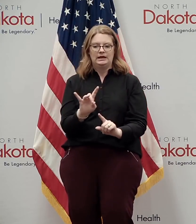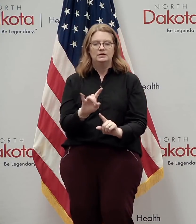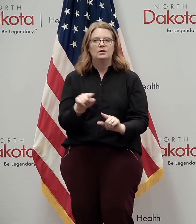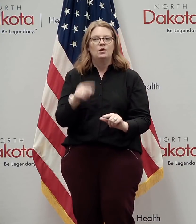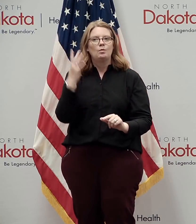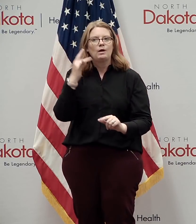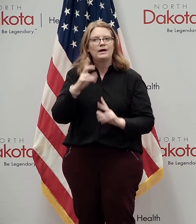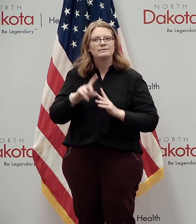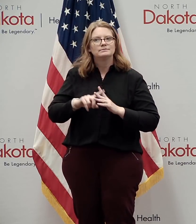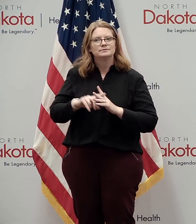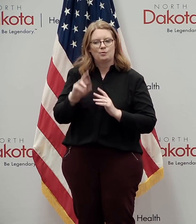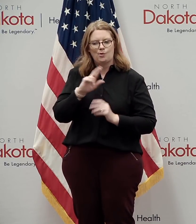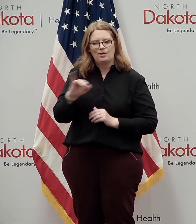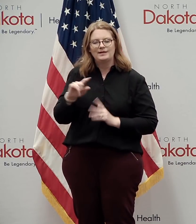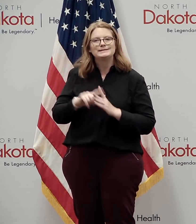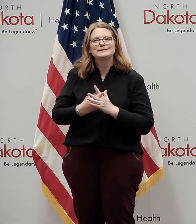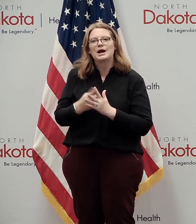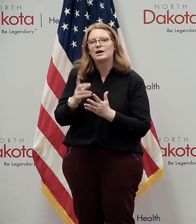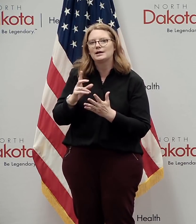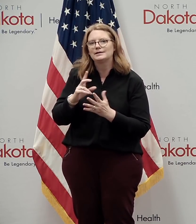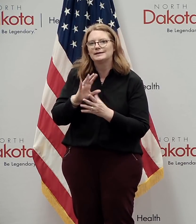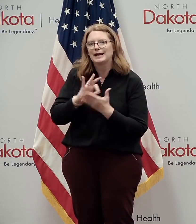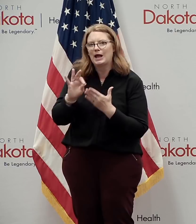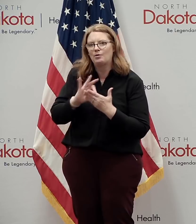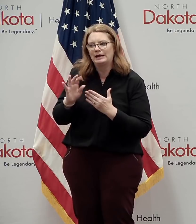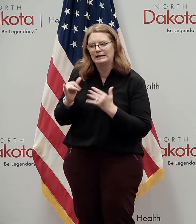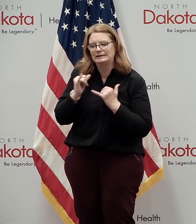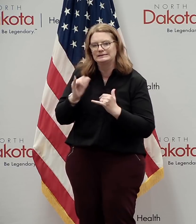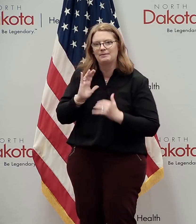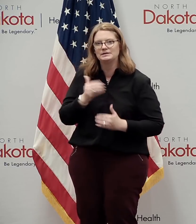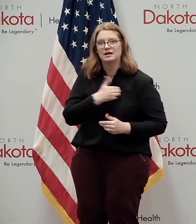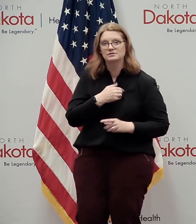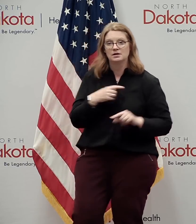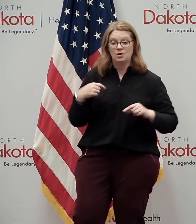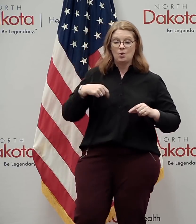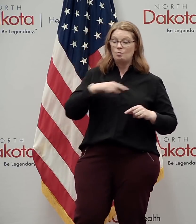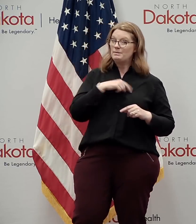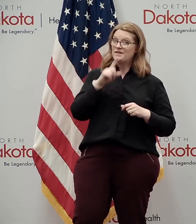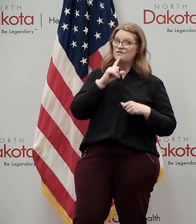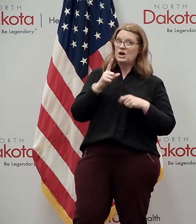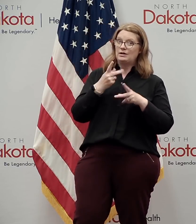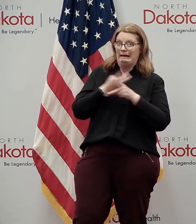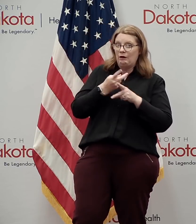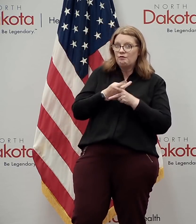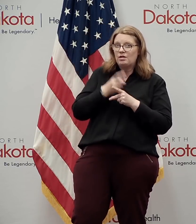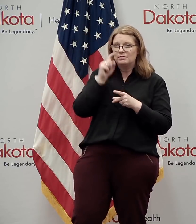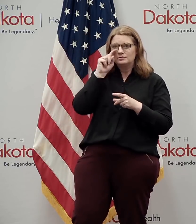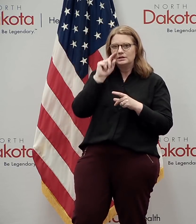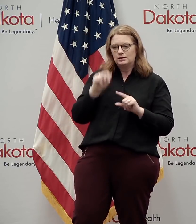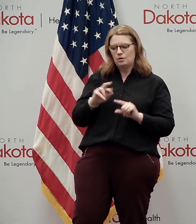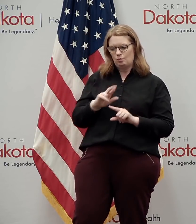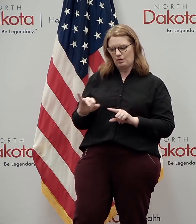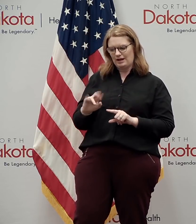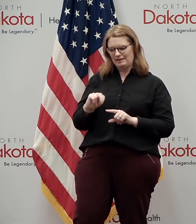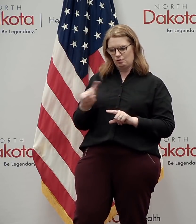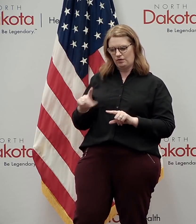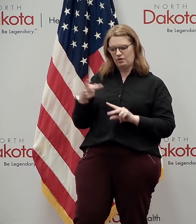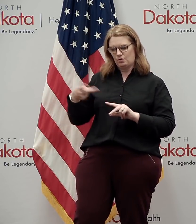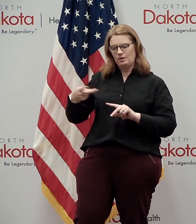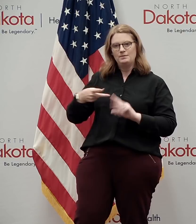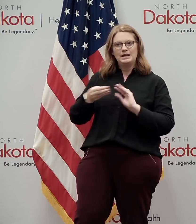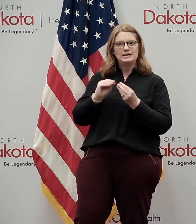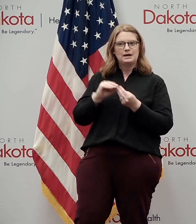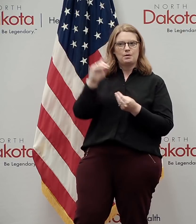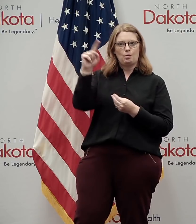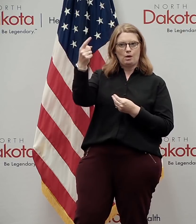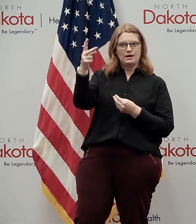started counting it the way we did. If everybody else started doing it the more conservative way the Rhode Island and North Dakota is doing, Rhode Island and North Dakota would probably be #1 and